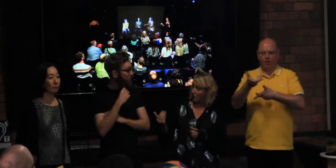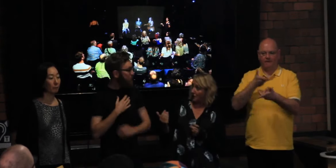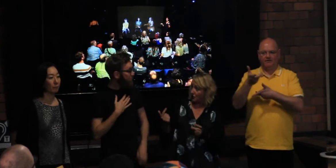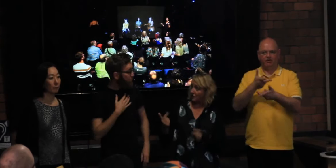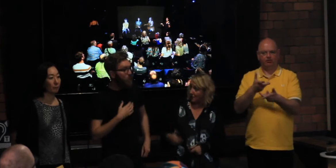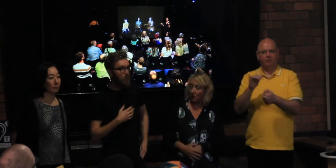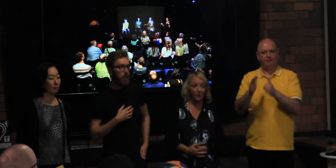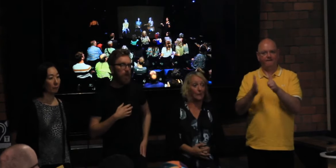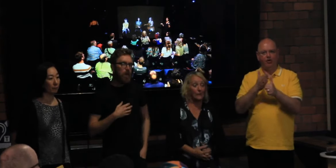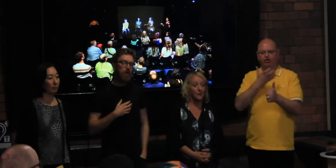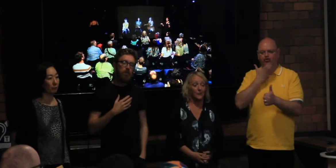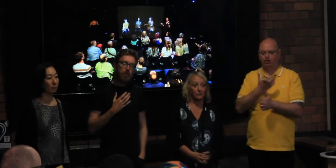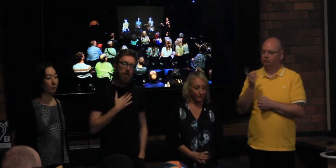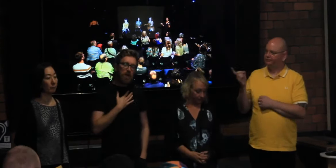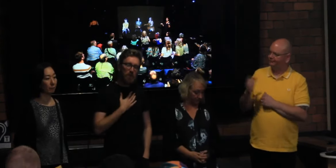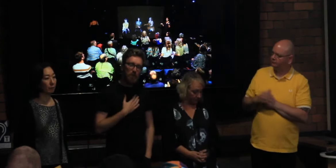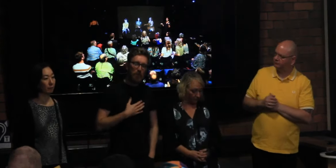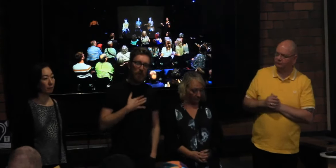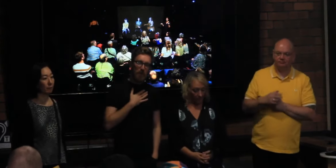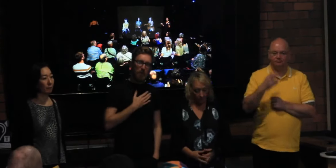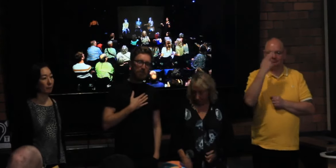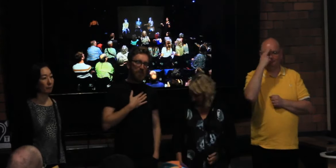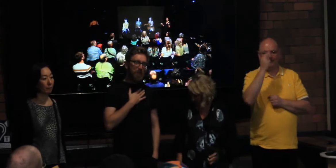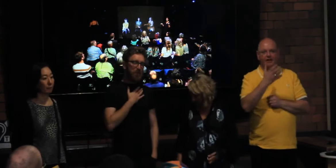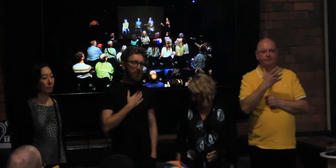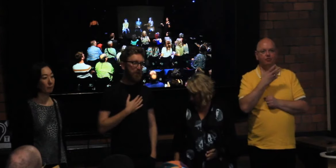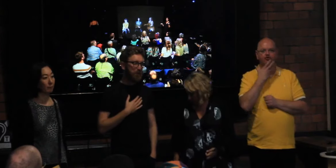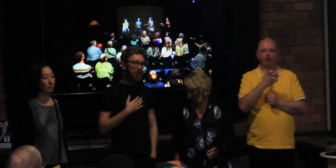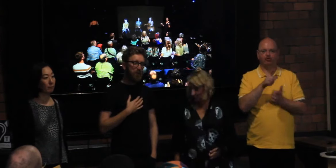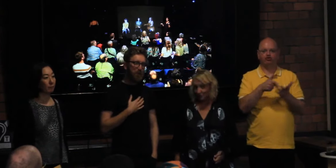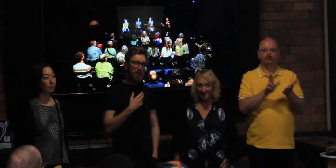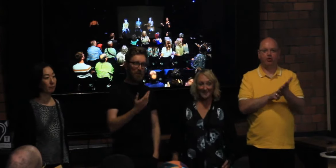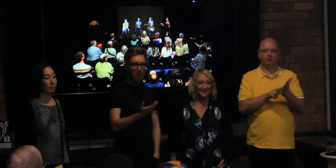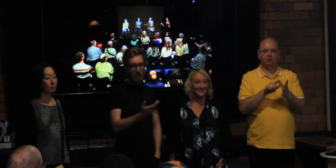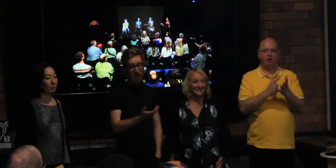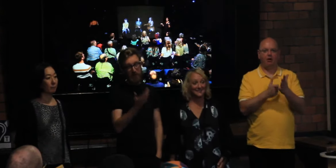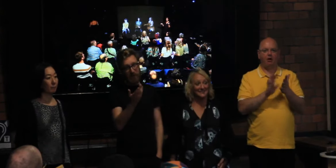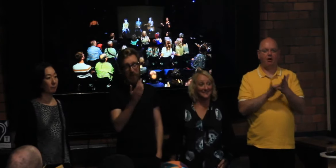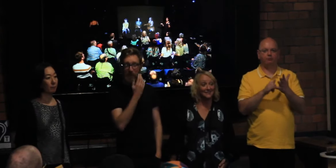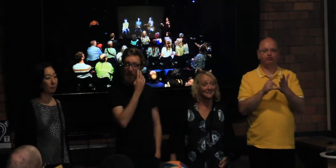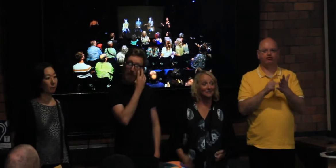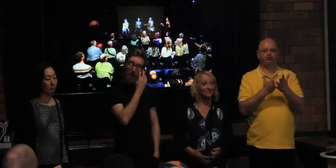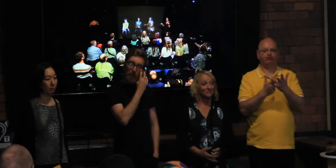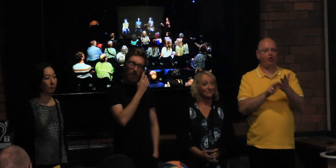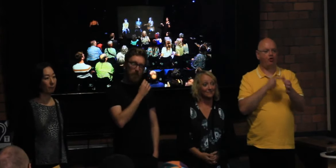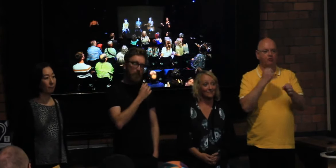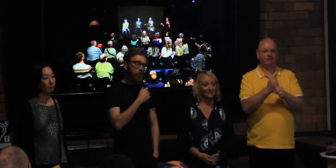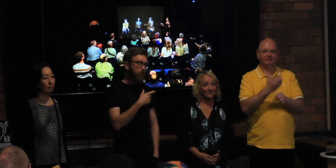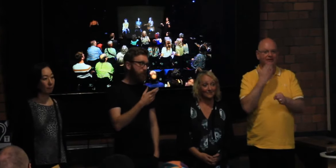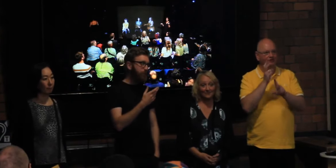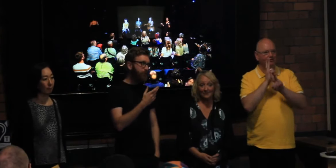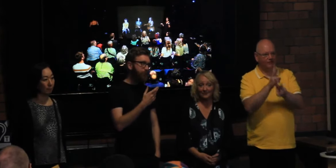John, first. Sure. So yeah, my name's John Armstrong. It's really nice to see you all. Thank you for joining us here and online.